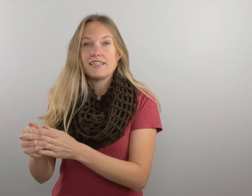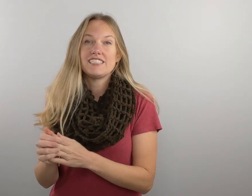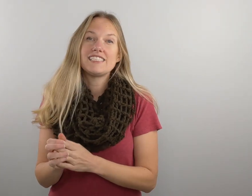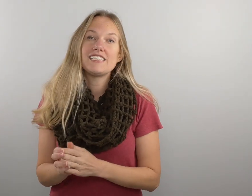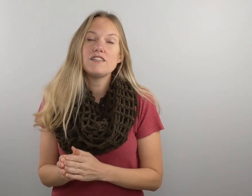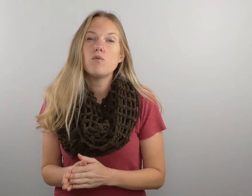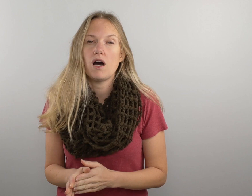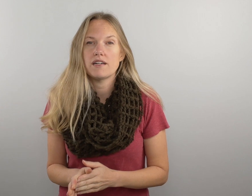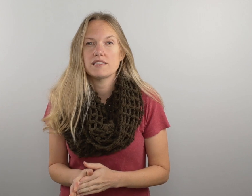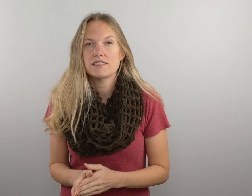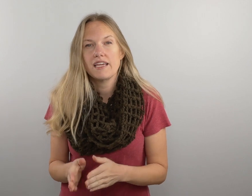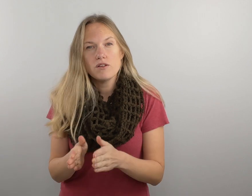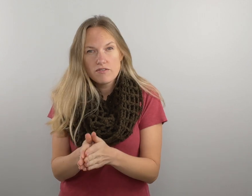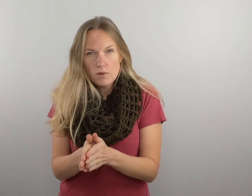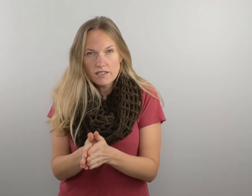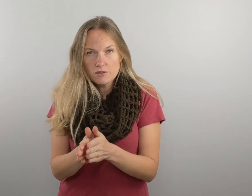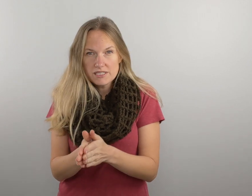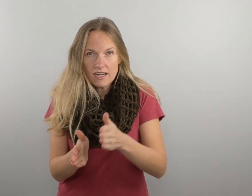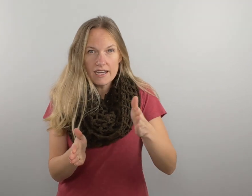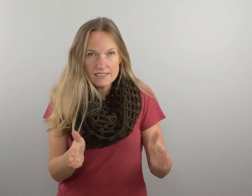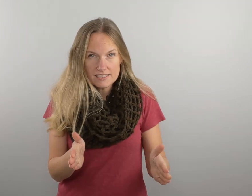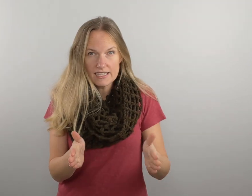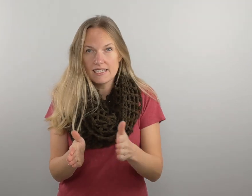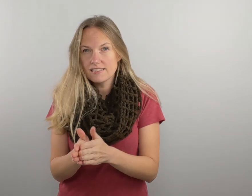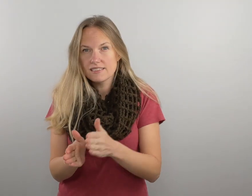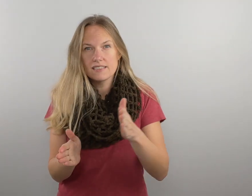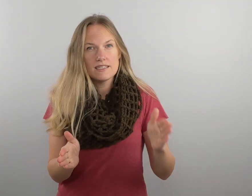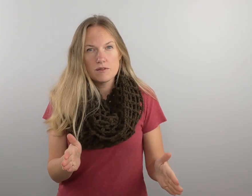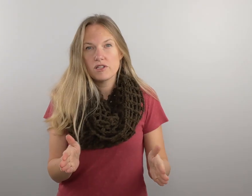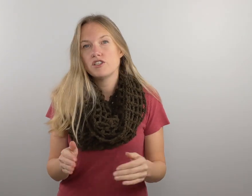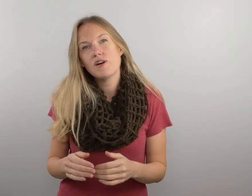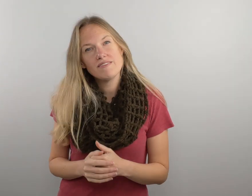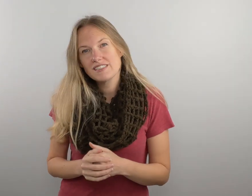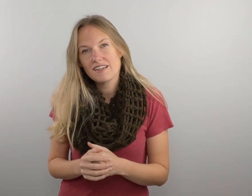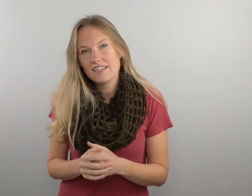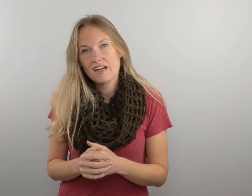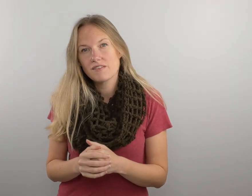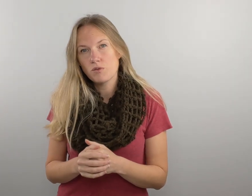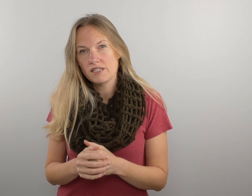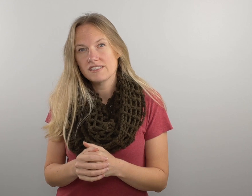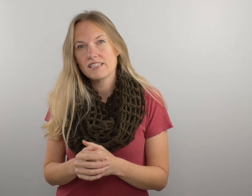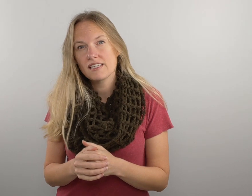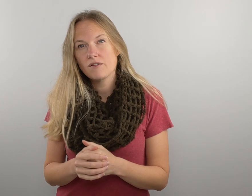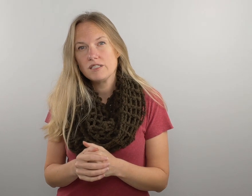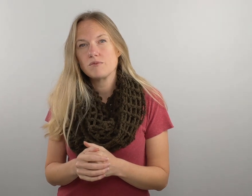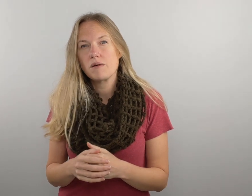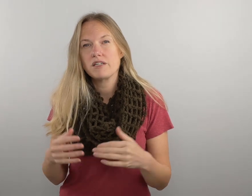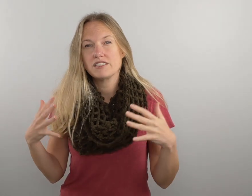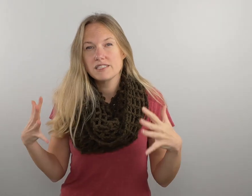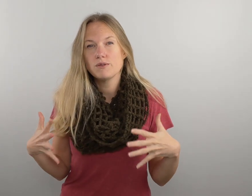to still waters. Okay, if you wanna do beside, it's like this, but you don't have to sign every word in sign language. Remember, you're just doing